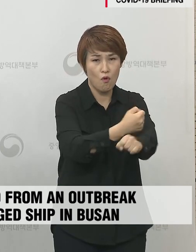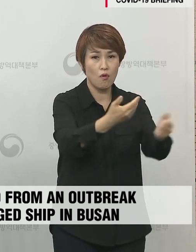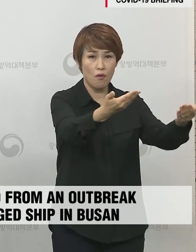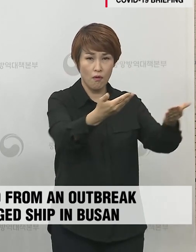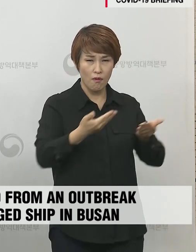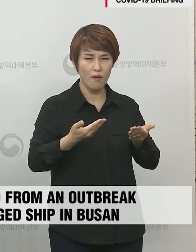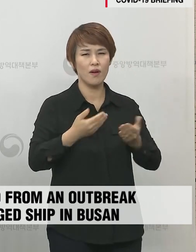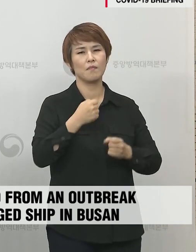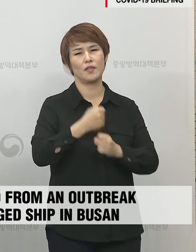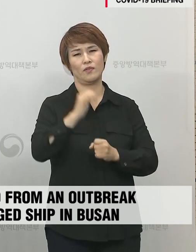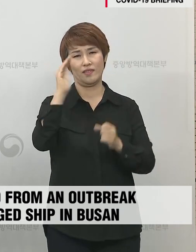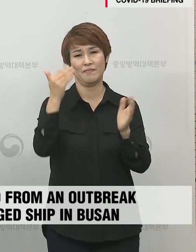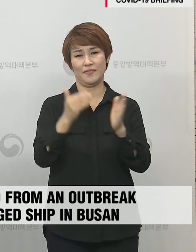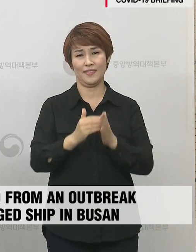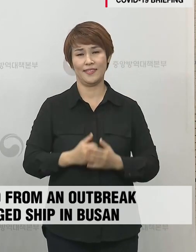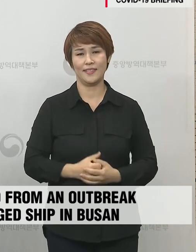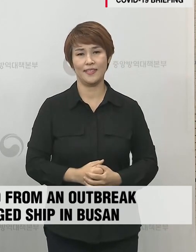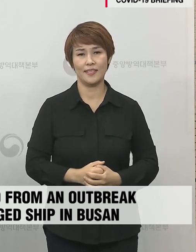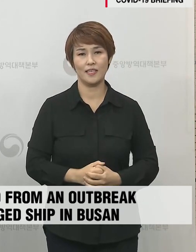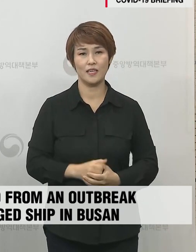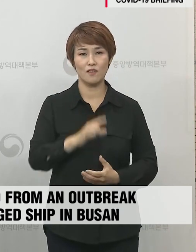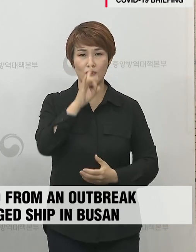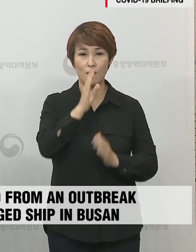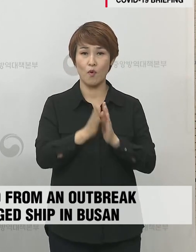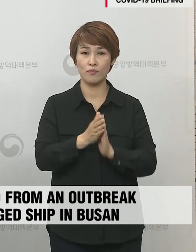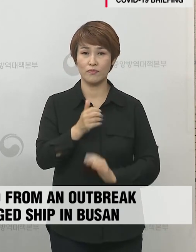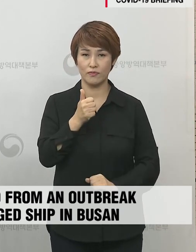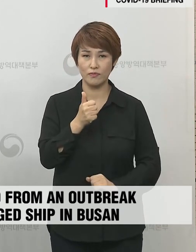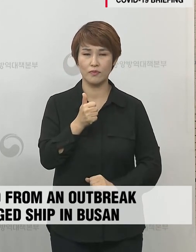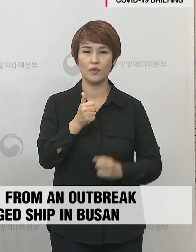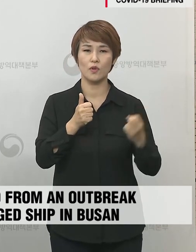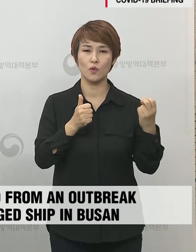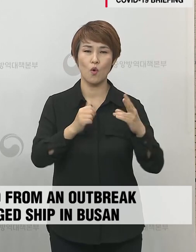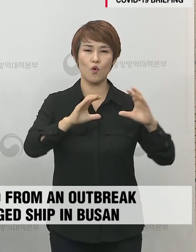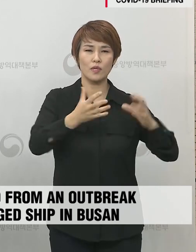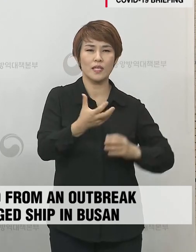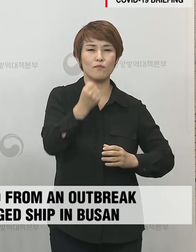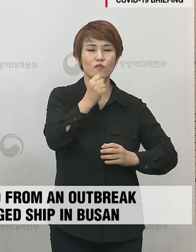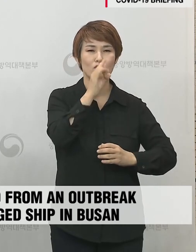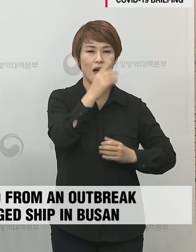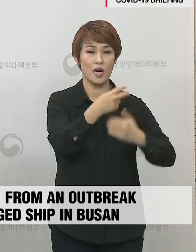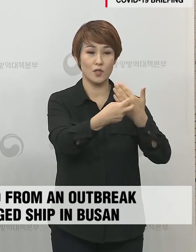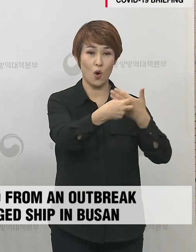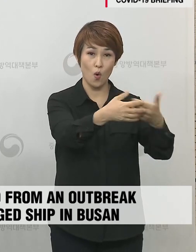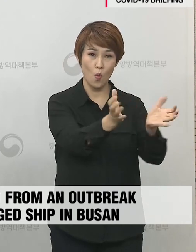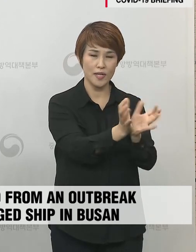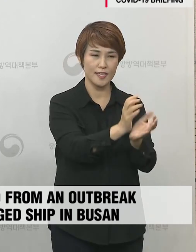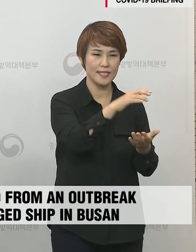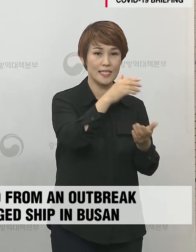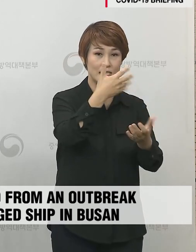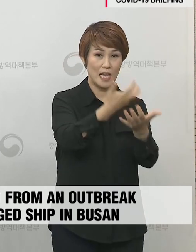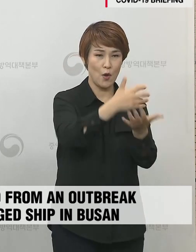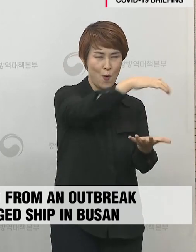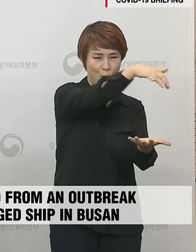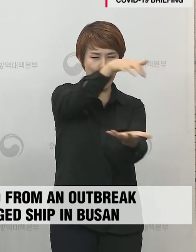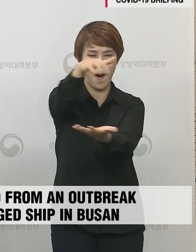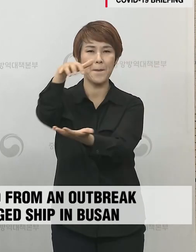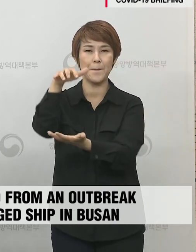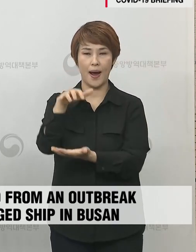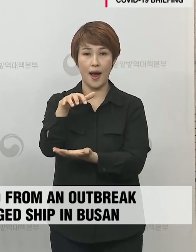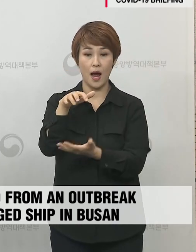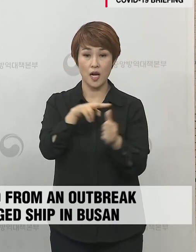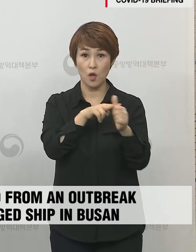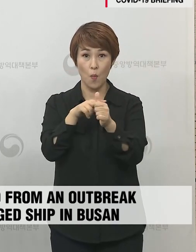members who are exerting at the front lines, and they have also been devised by these medical